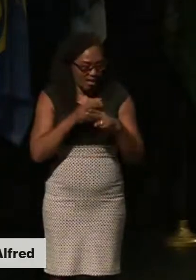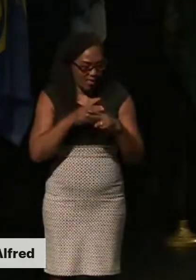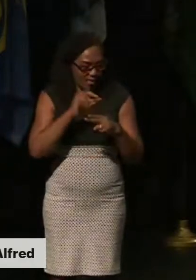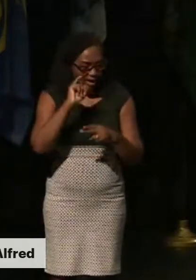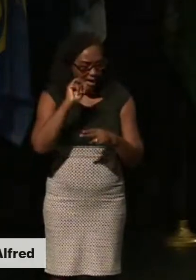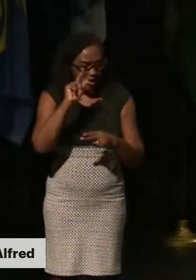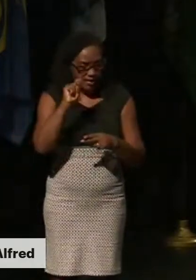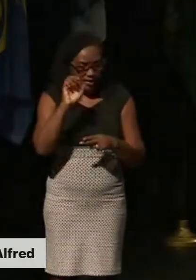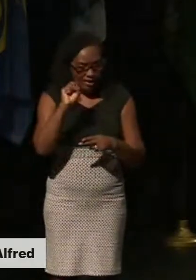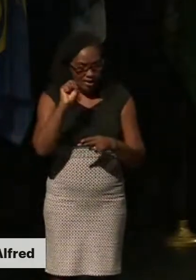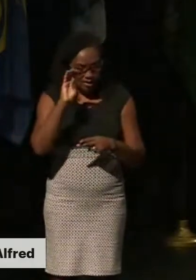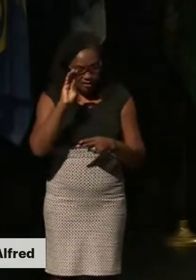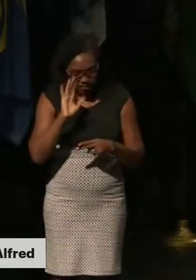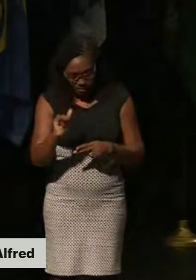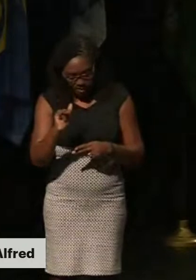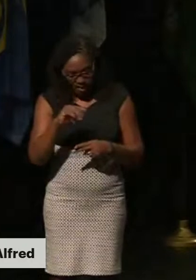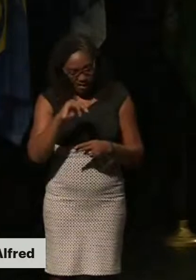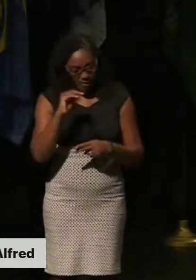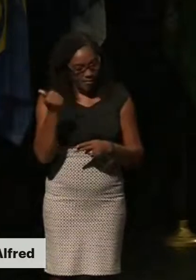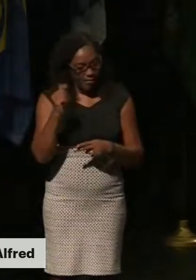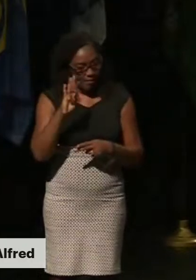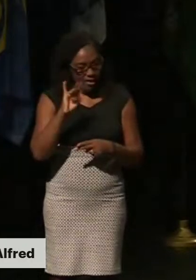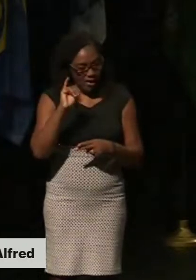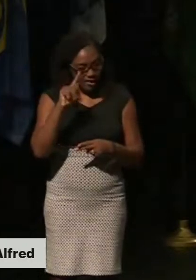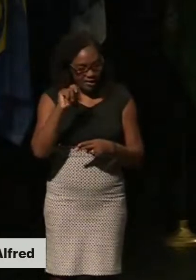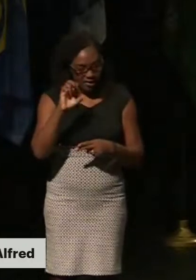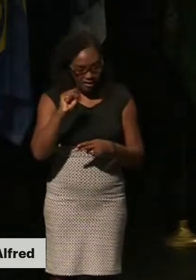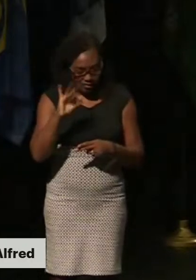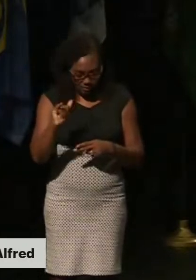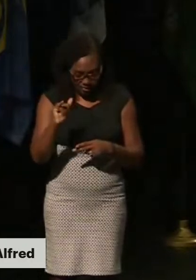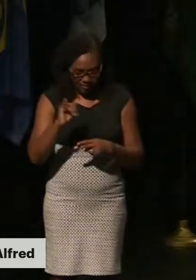as an ode to Tobago's folklore.